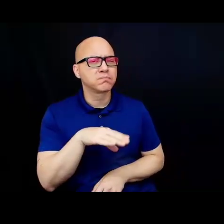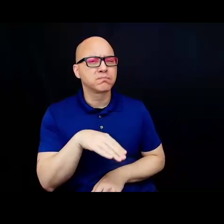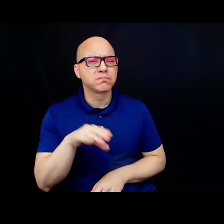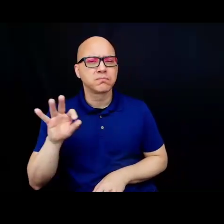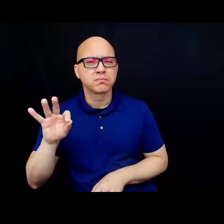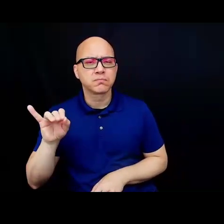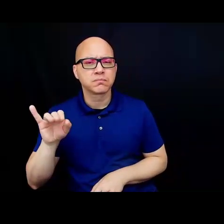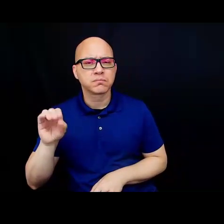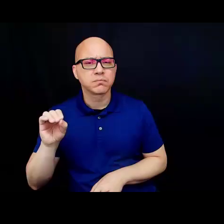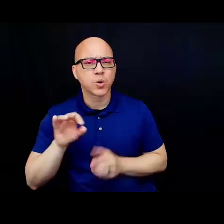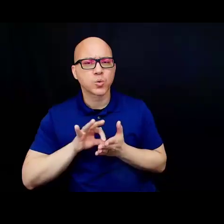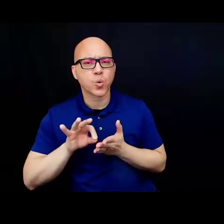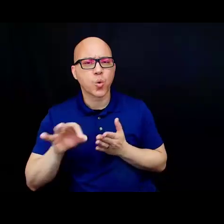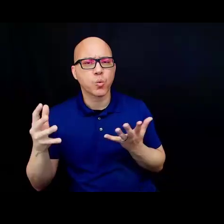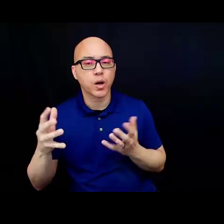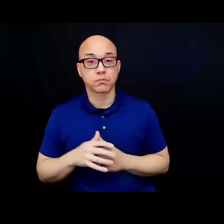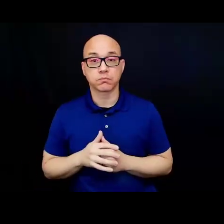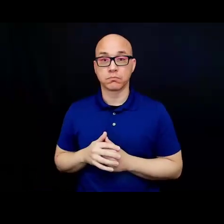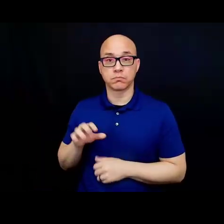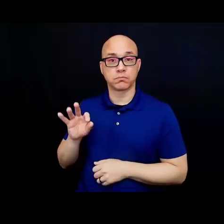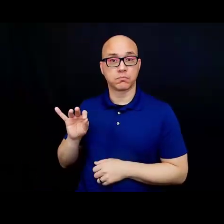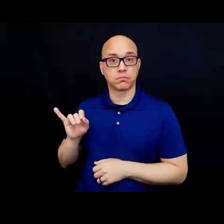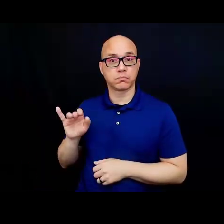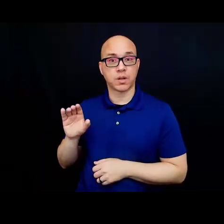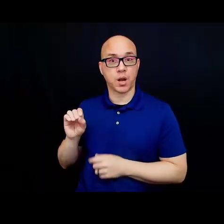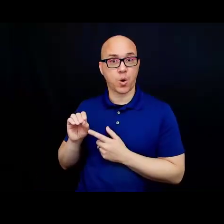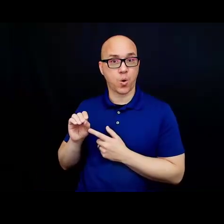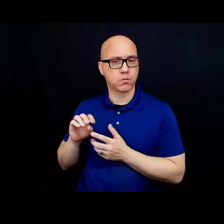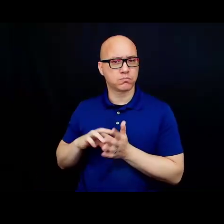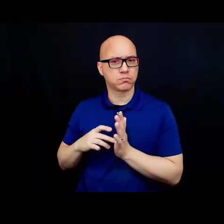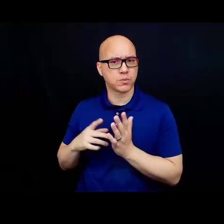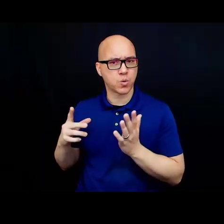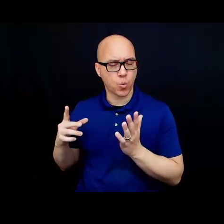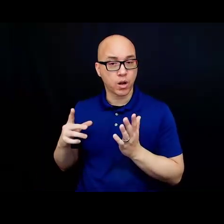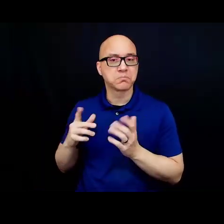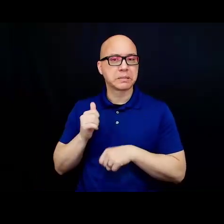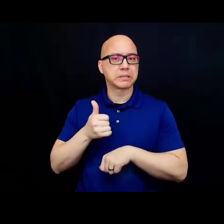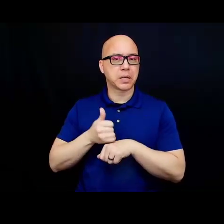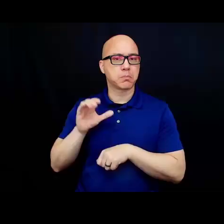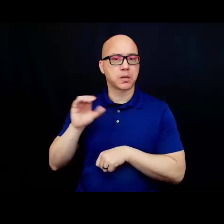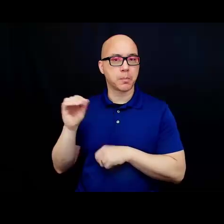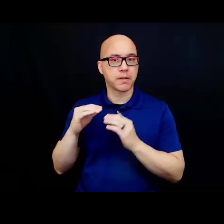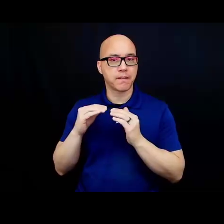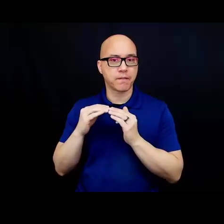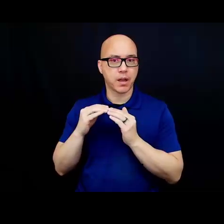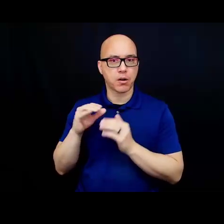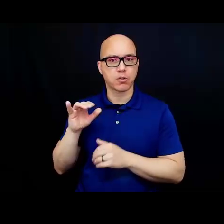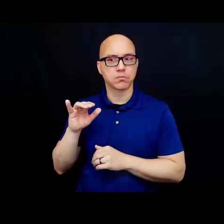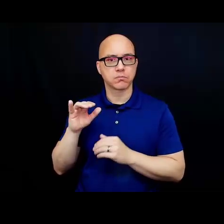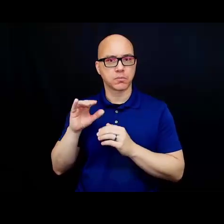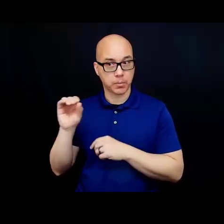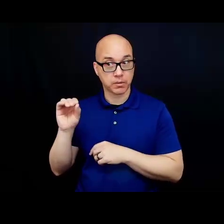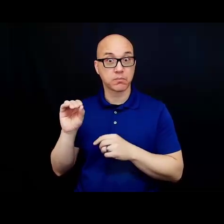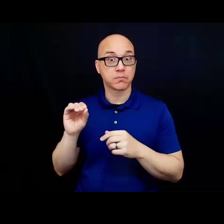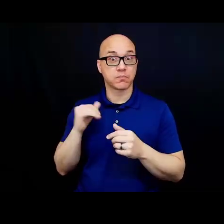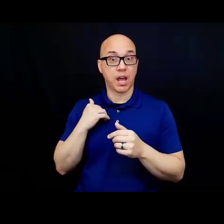It's a type of credit score created by the Fair Isaac Corporation, FICO. It's a 3-digit number that ranges